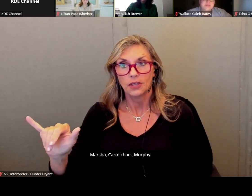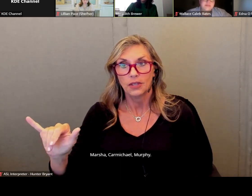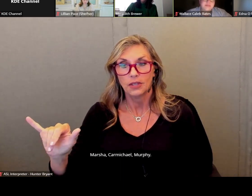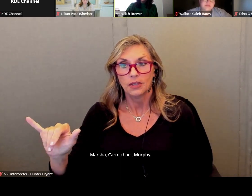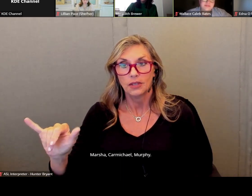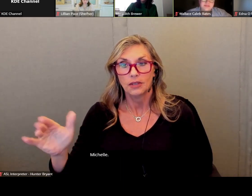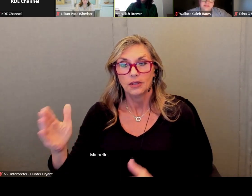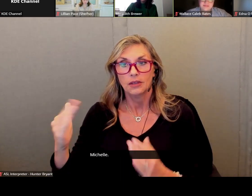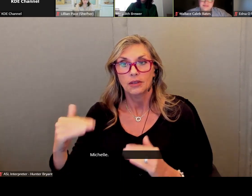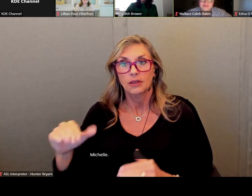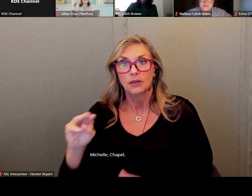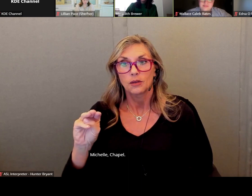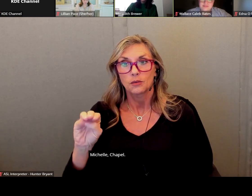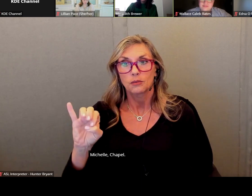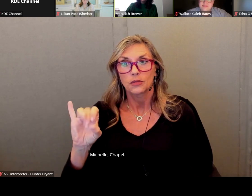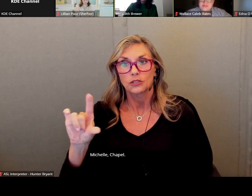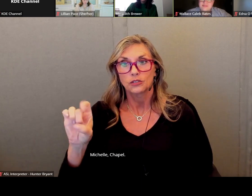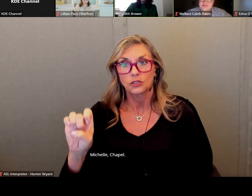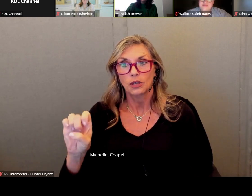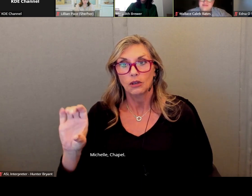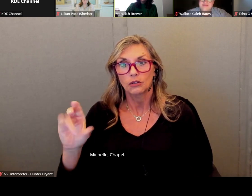Michelle Chappell.